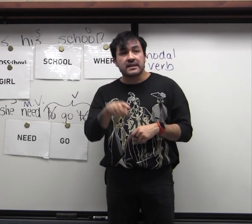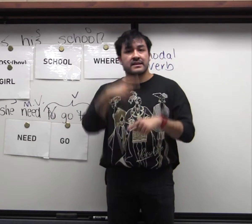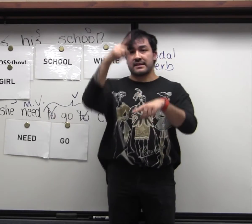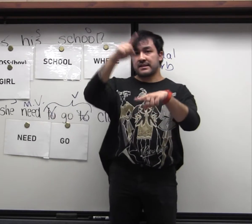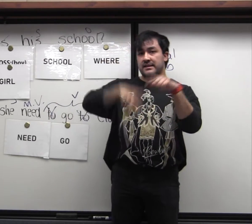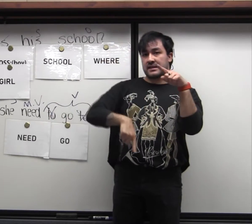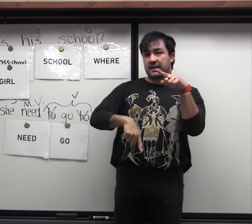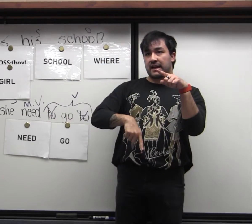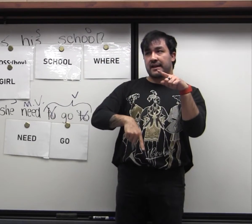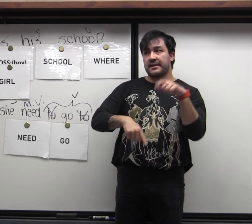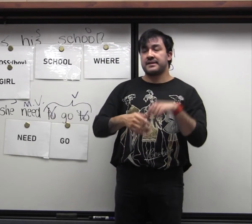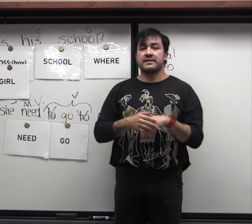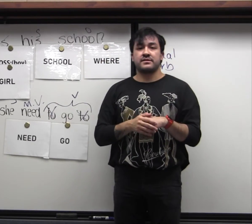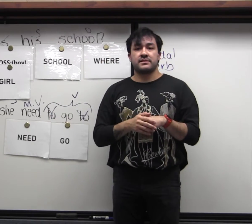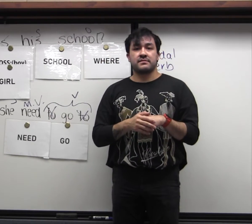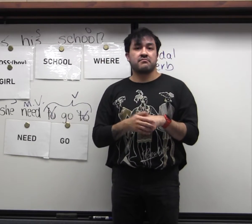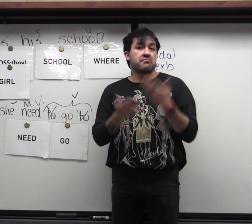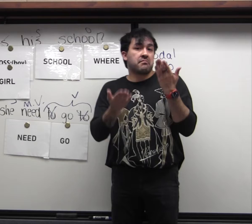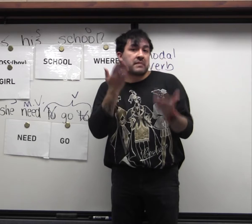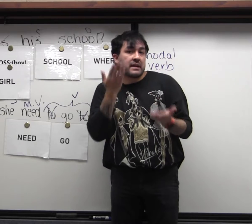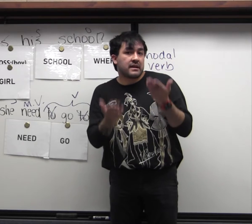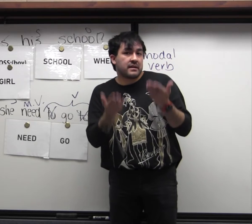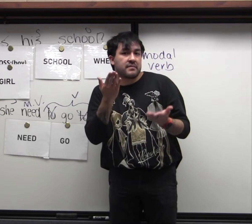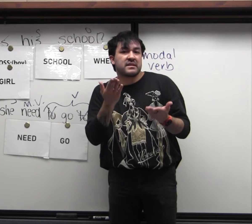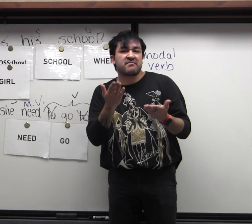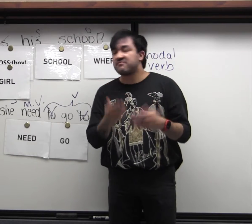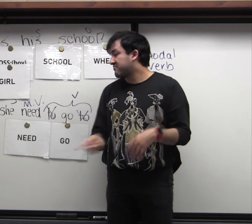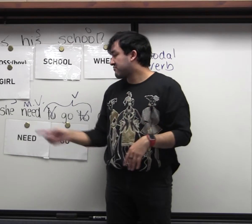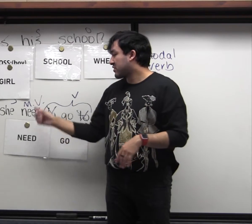need, should, can't, maybe,